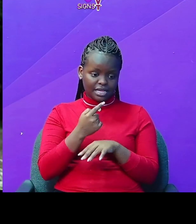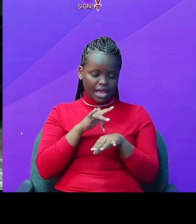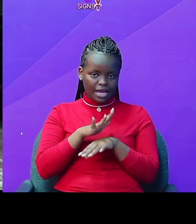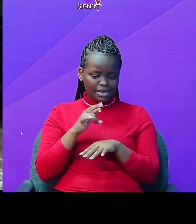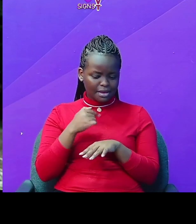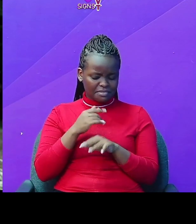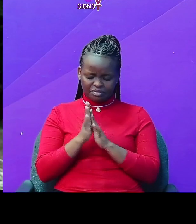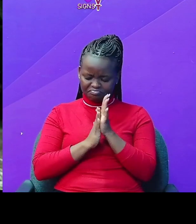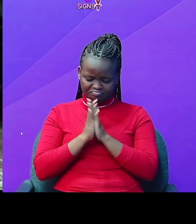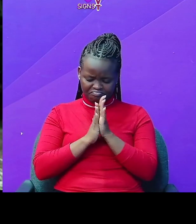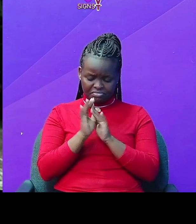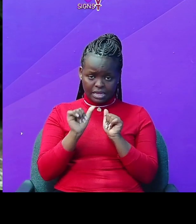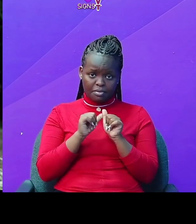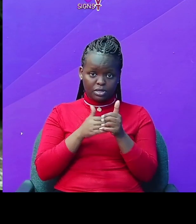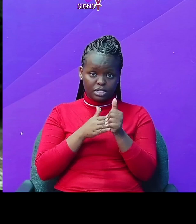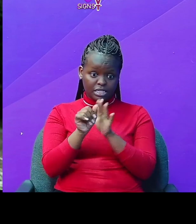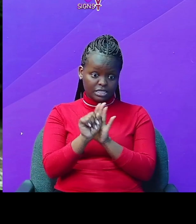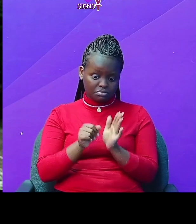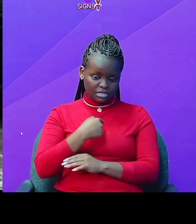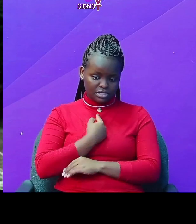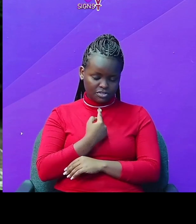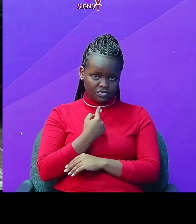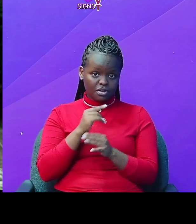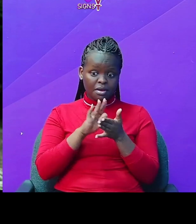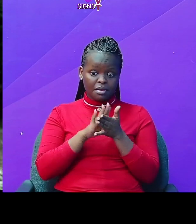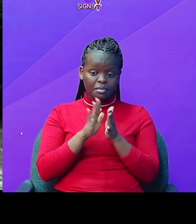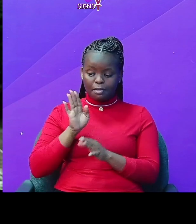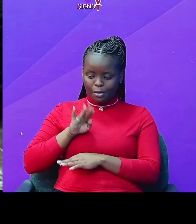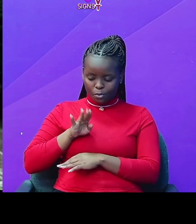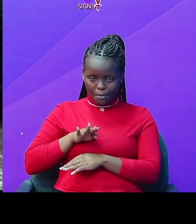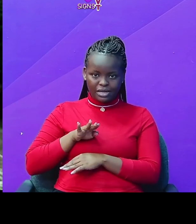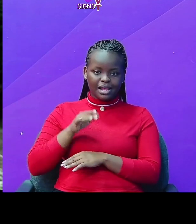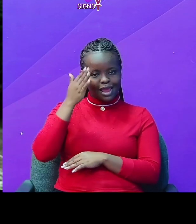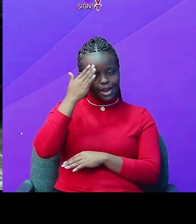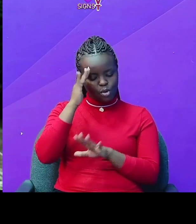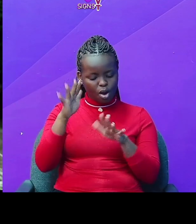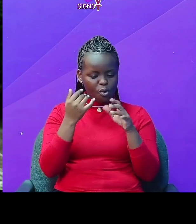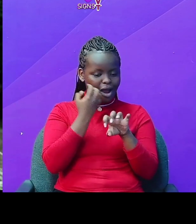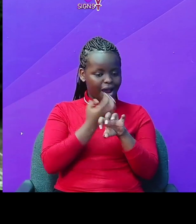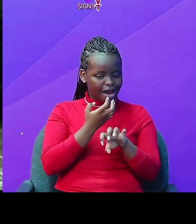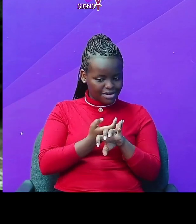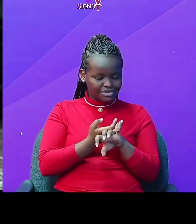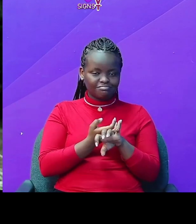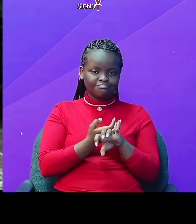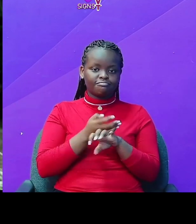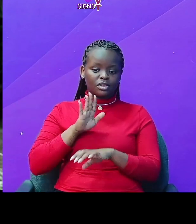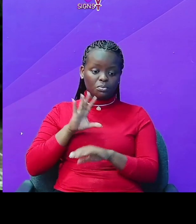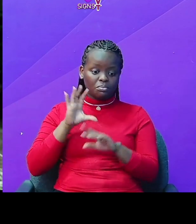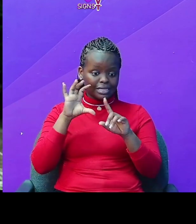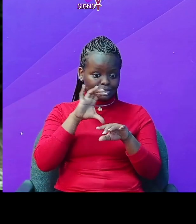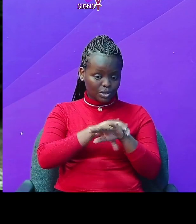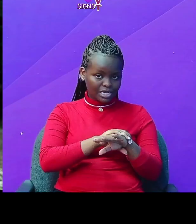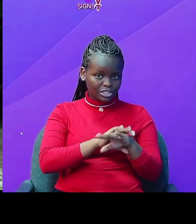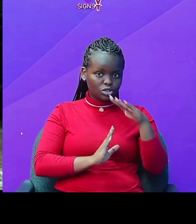passionate about leadership myself. Being a woman, I know how difficult it is for women to actually get to very